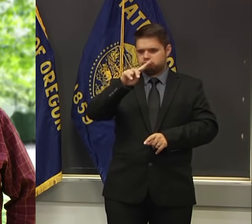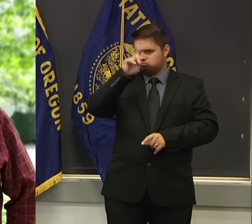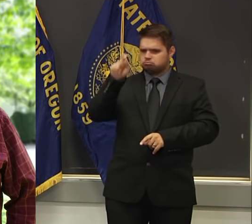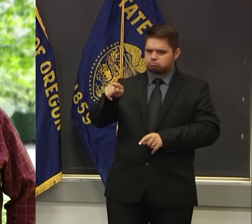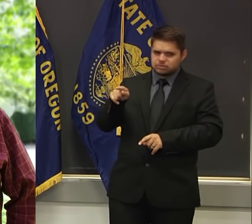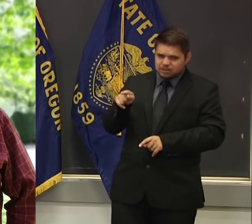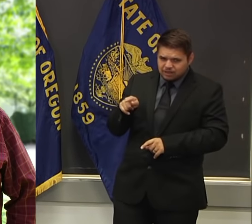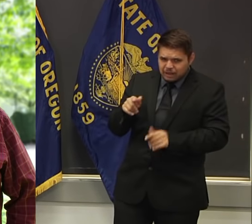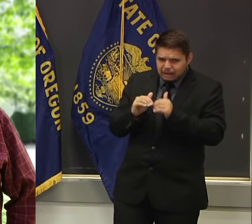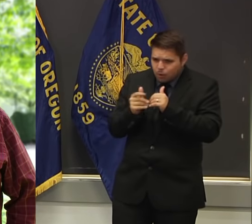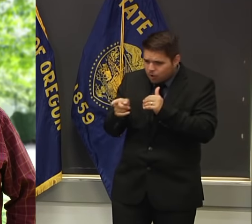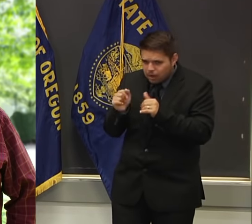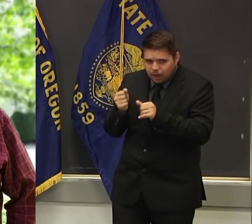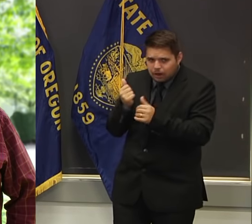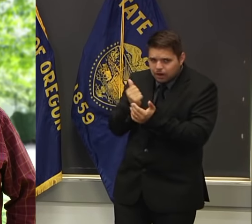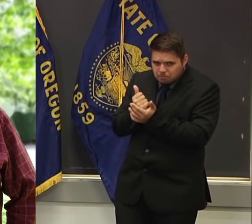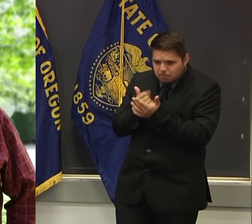for smoke?